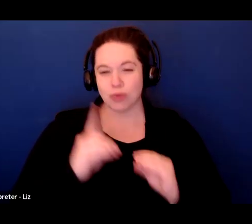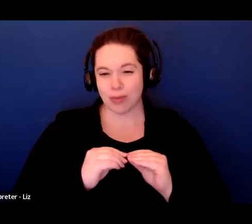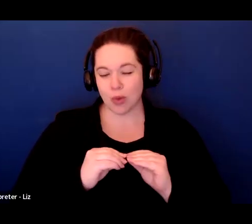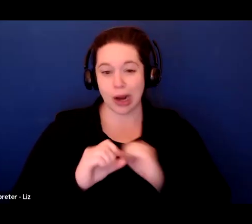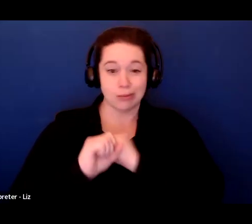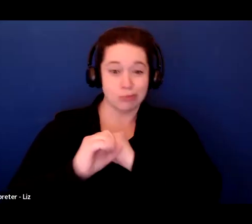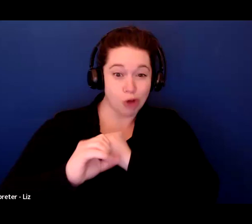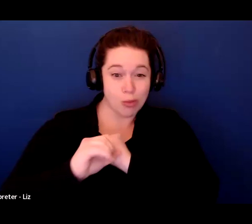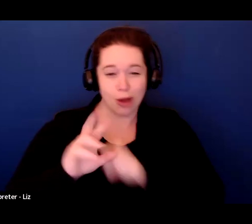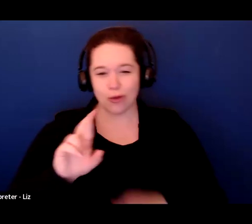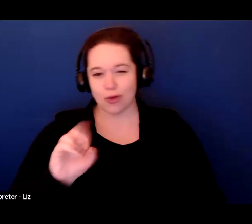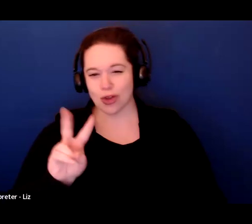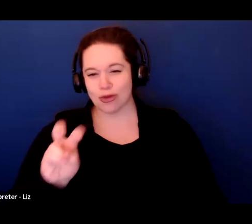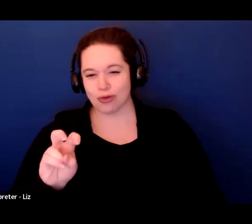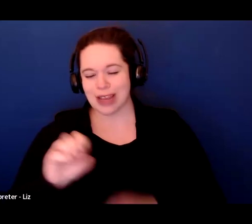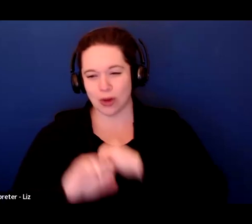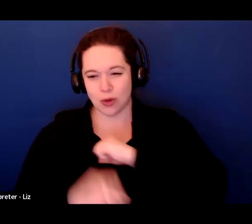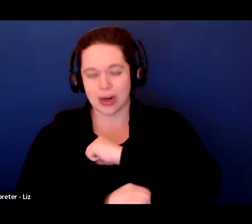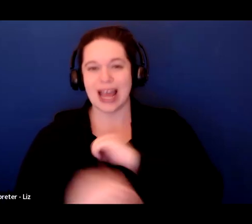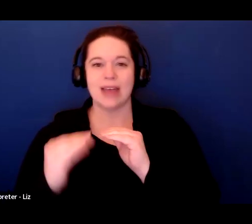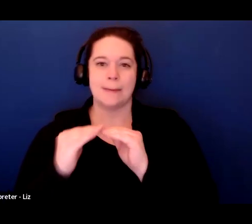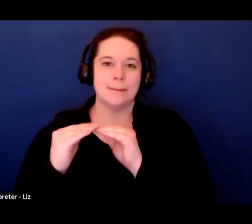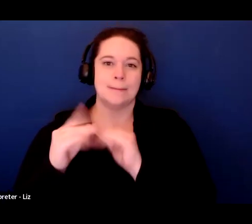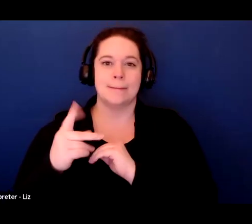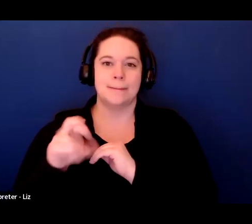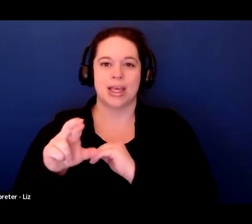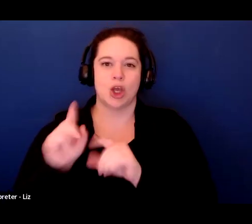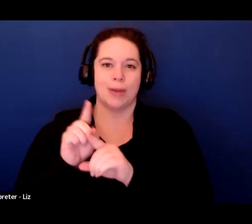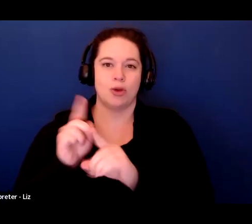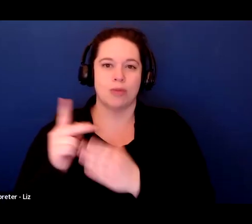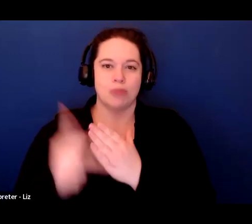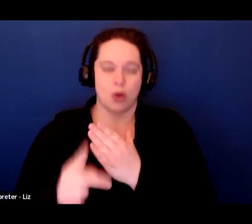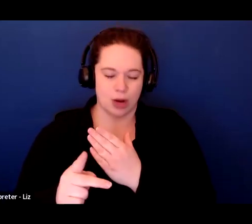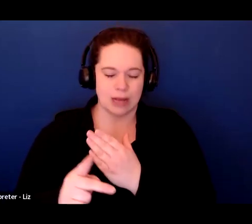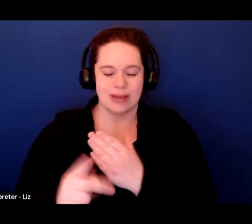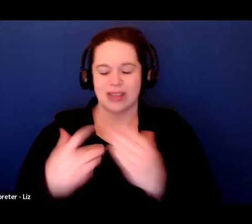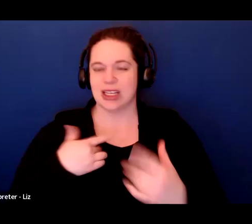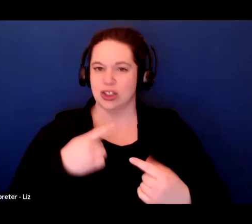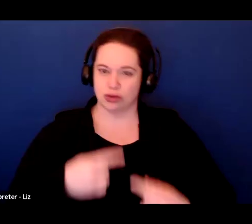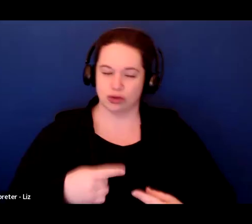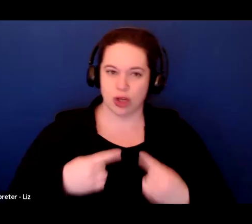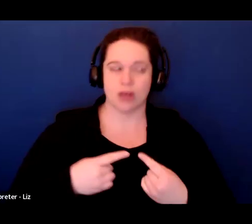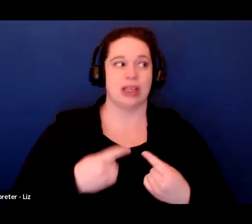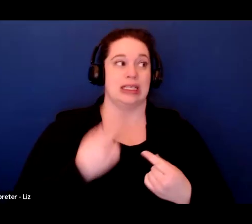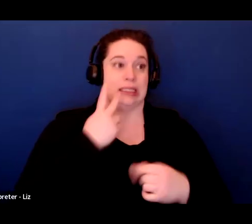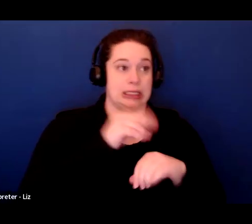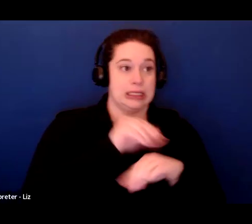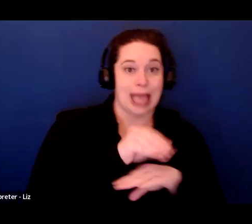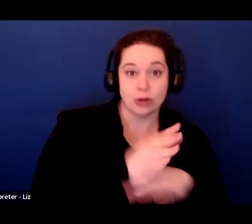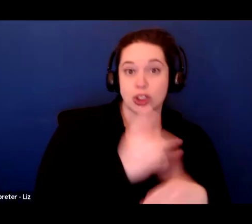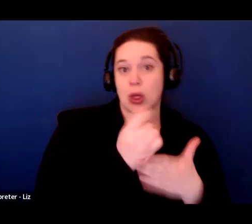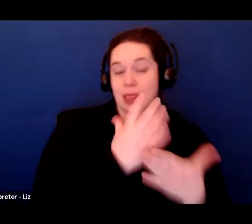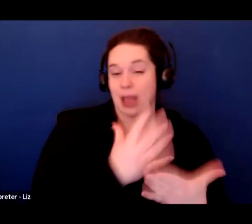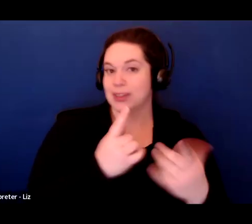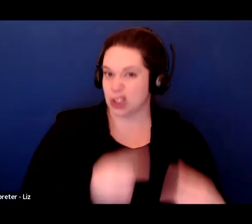Reeve Foundation. We have that peer mentoring program. If you find you're struggling, you're seeing a counselor or a therapist, and you're